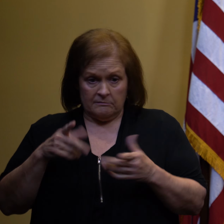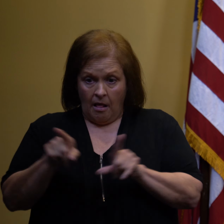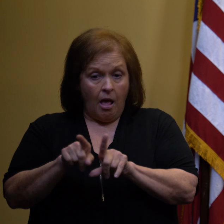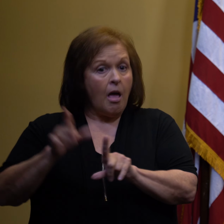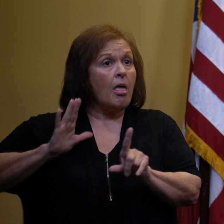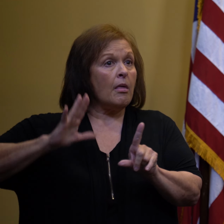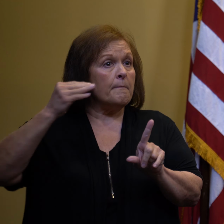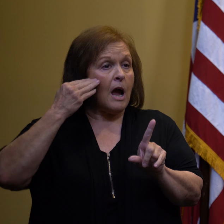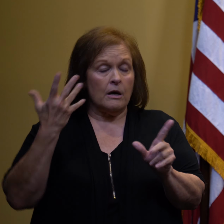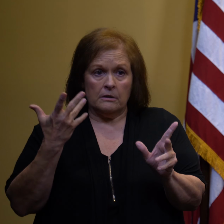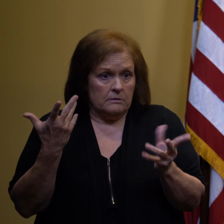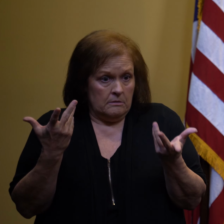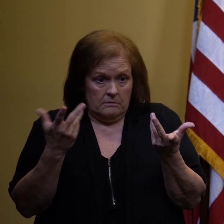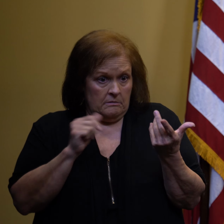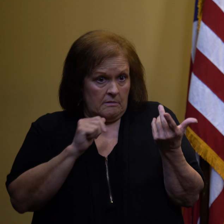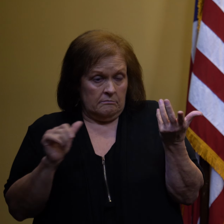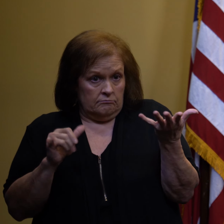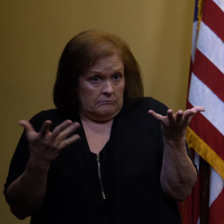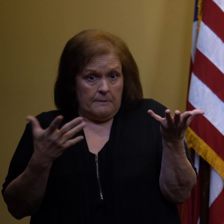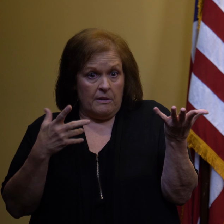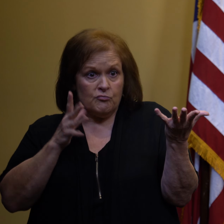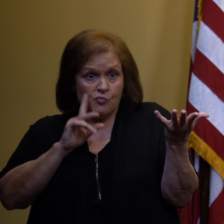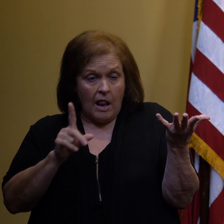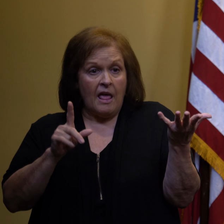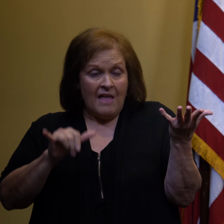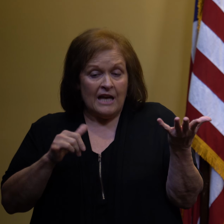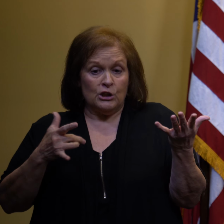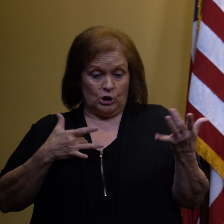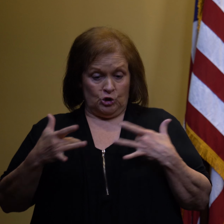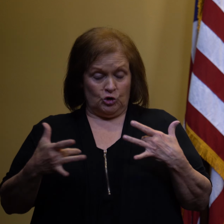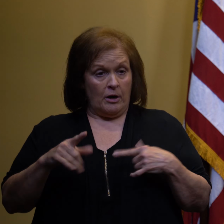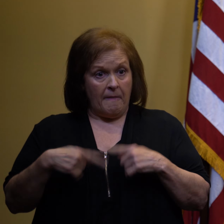going under any scrutiny at all, and it's very concerning that